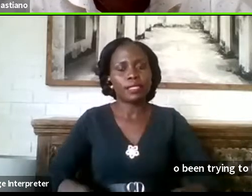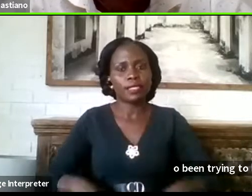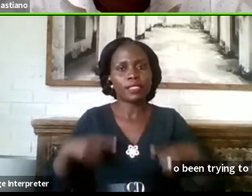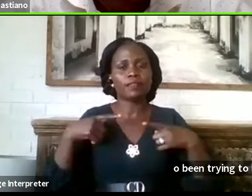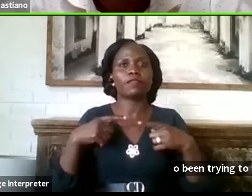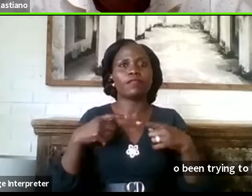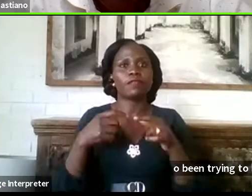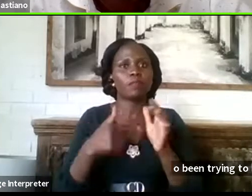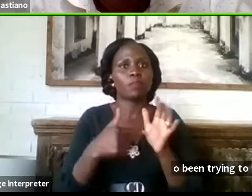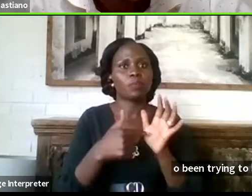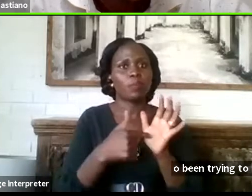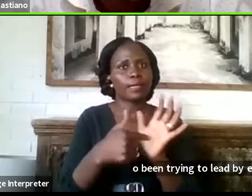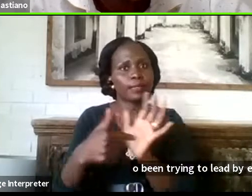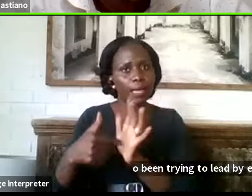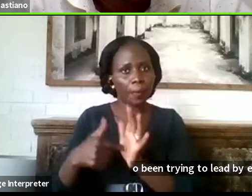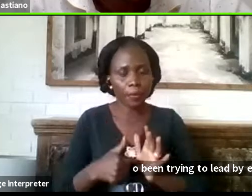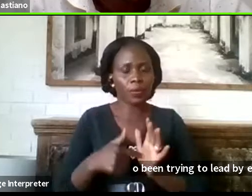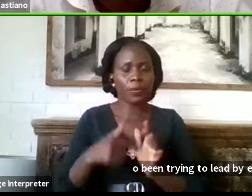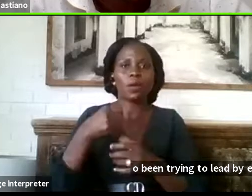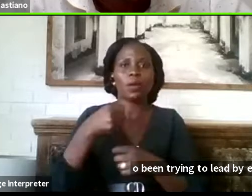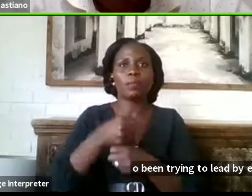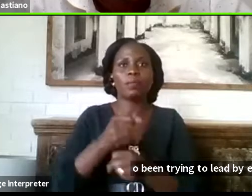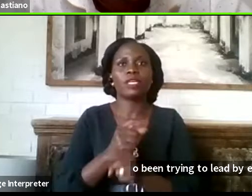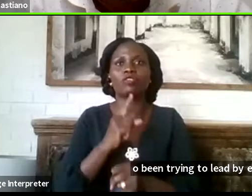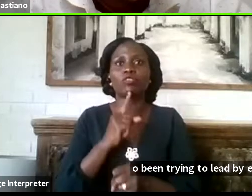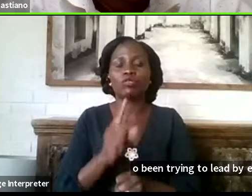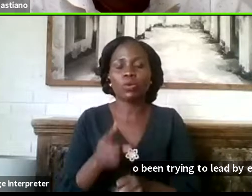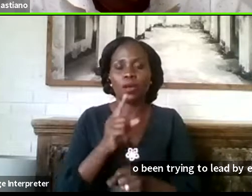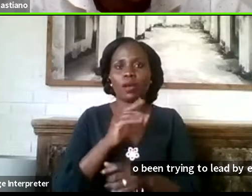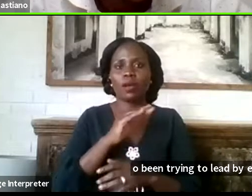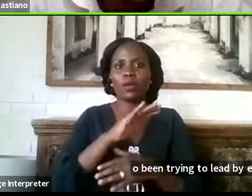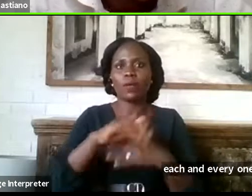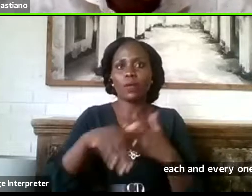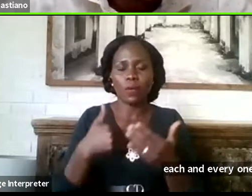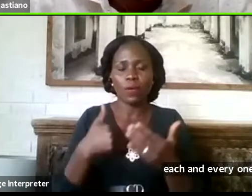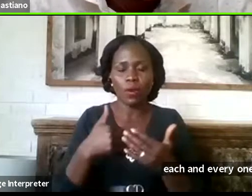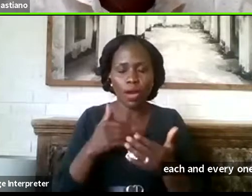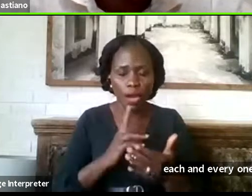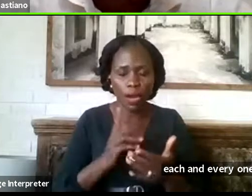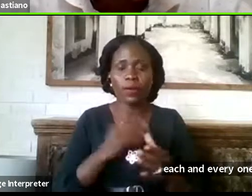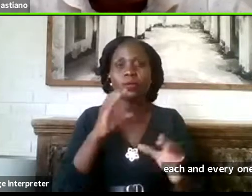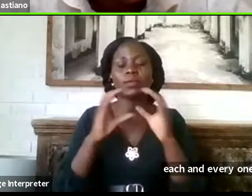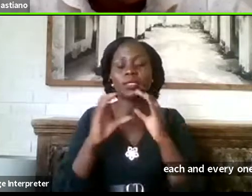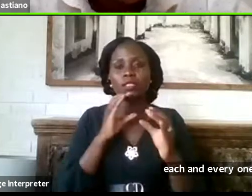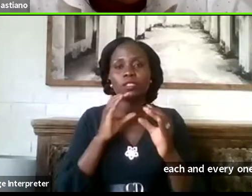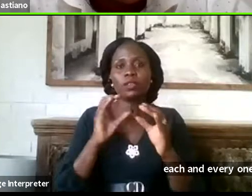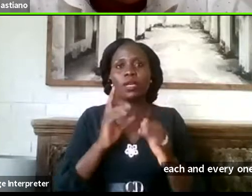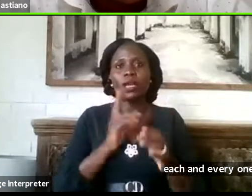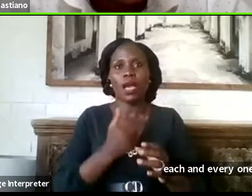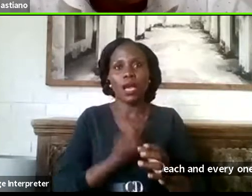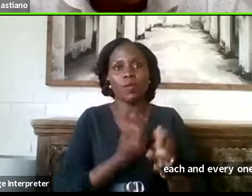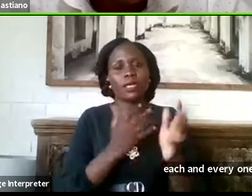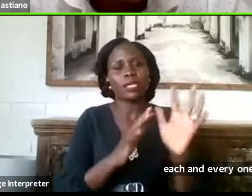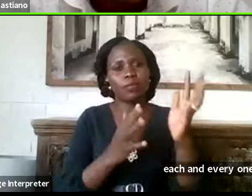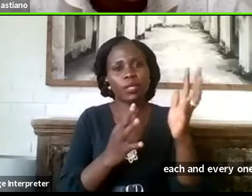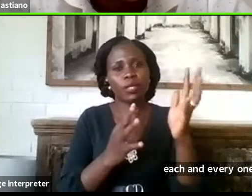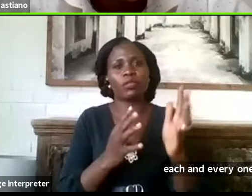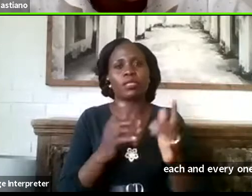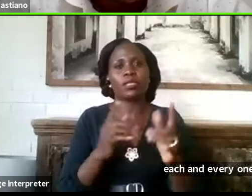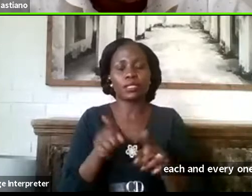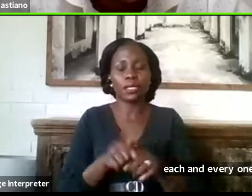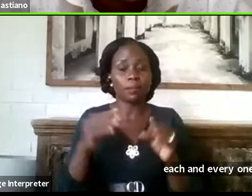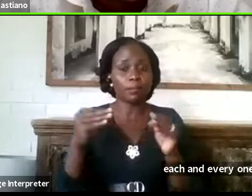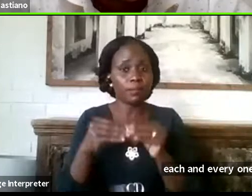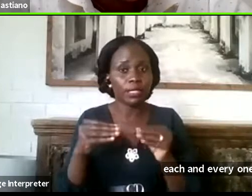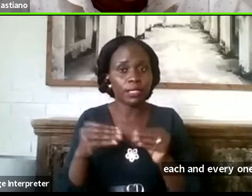that each and every of our communications, our events, including meetings with the government